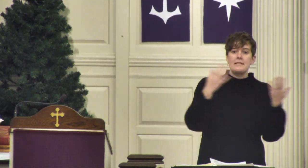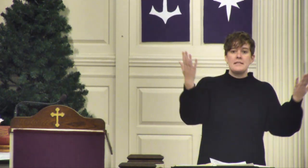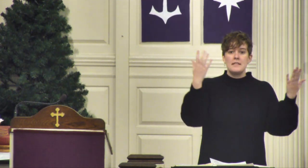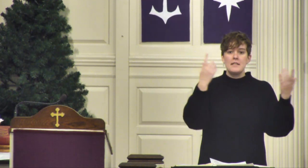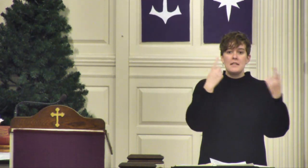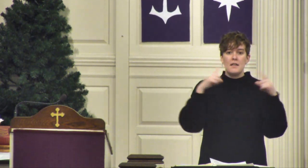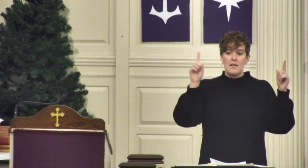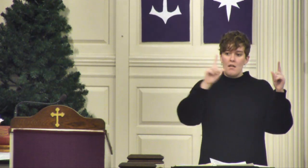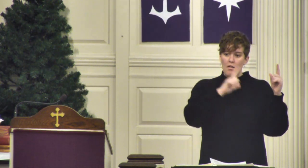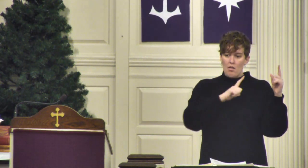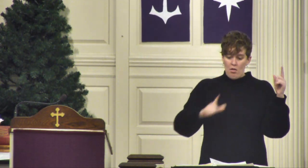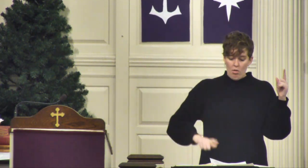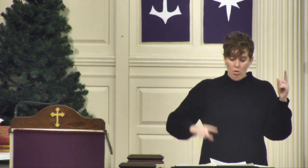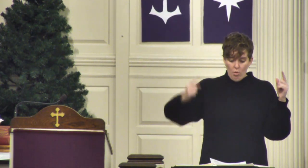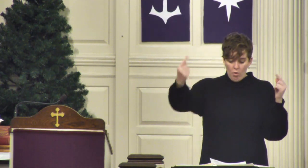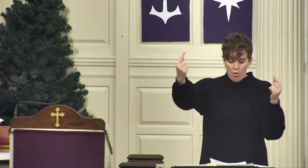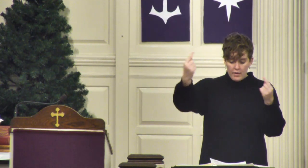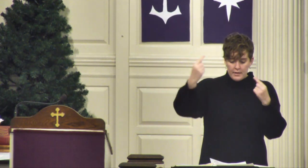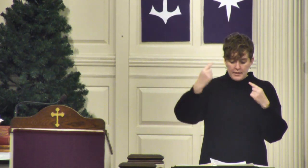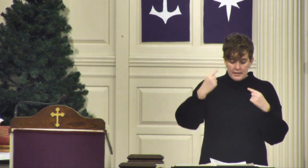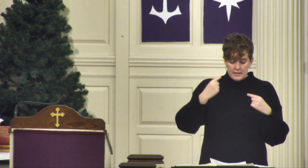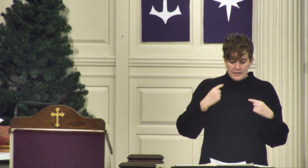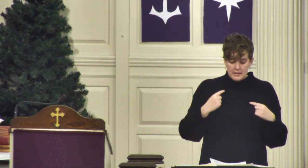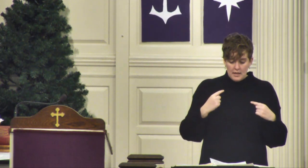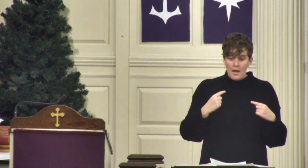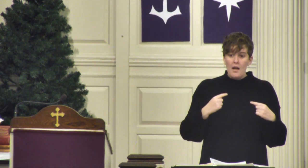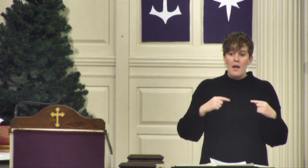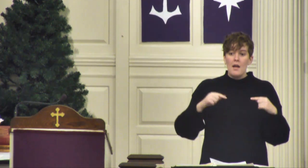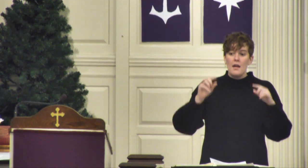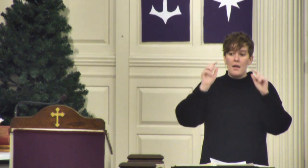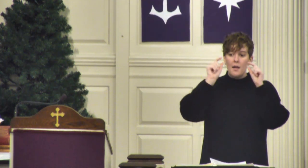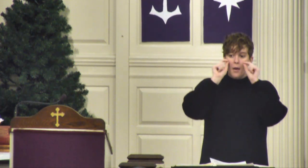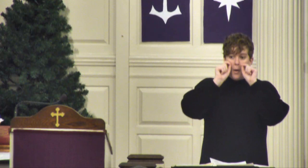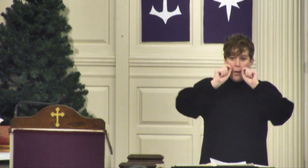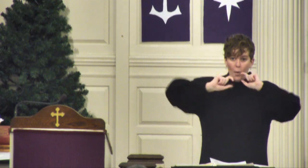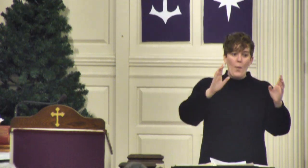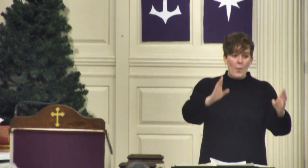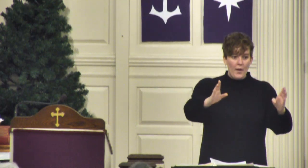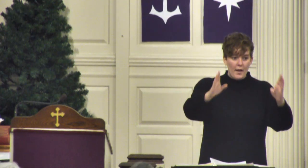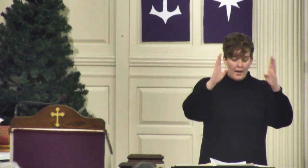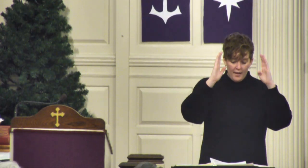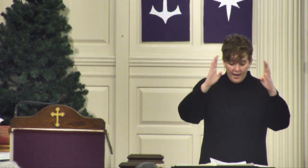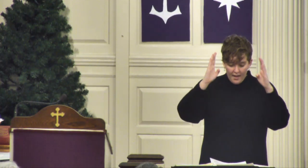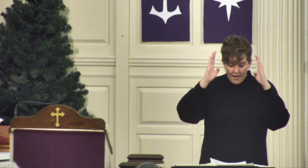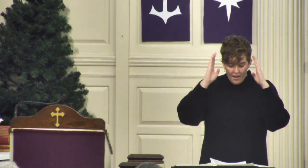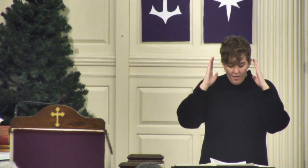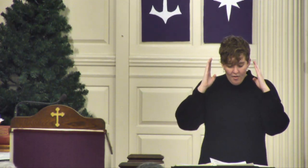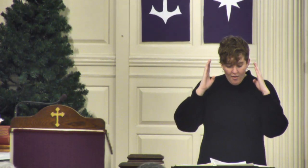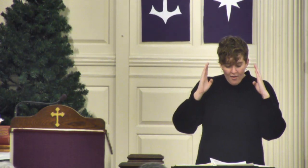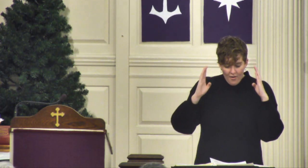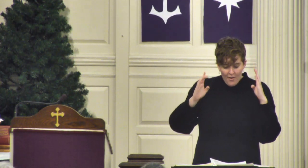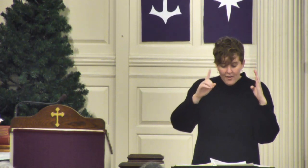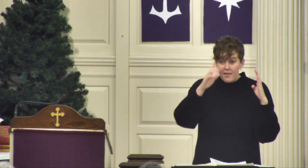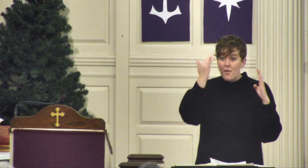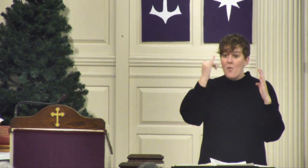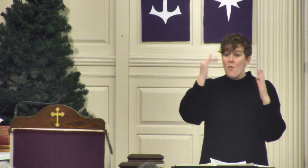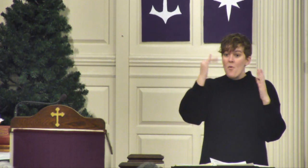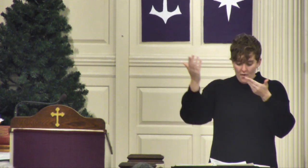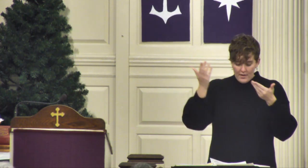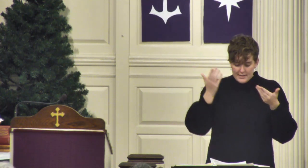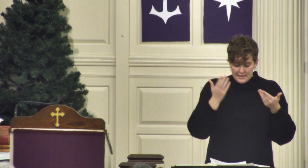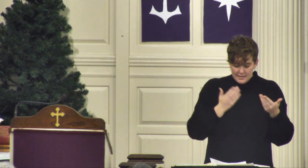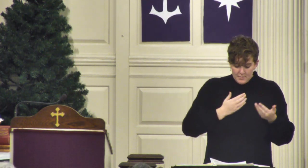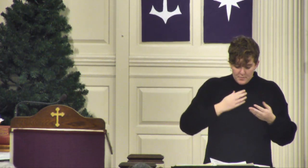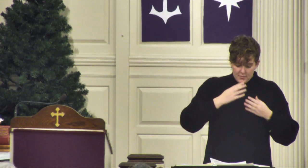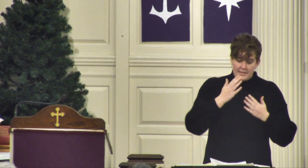announces that the Lord is nigh. Awake and hearken, for